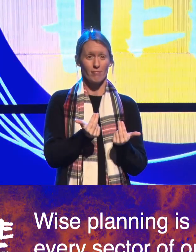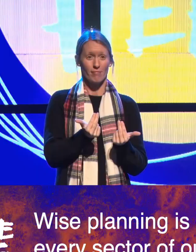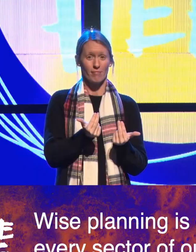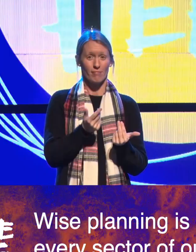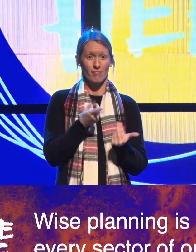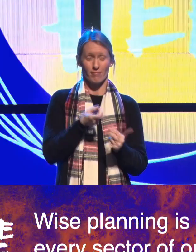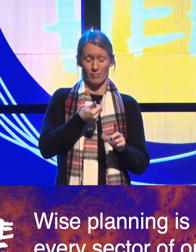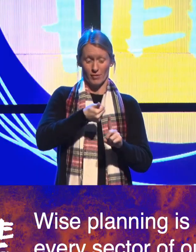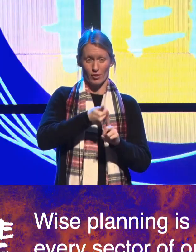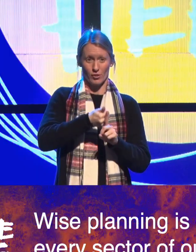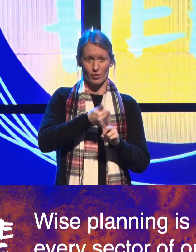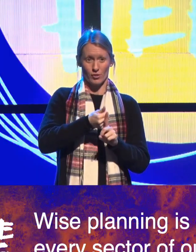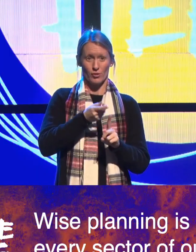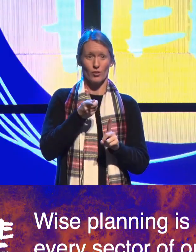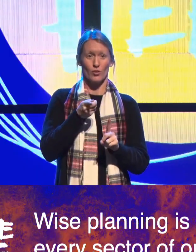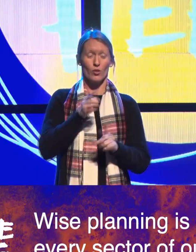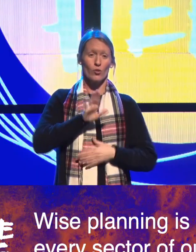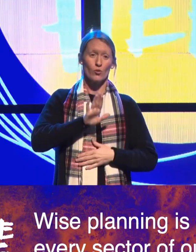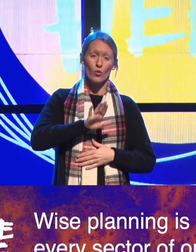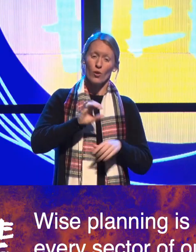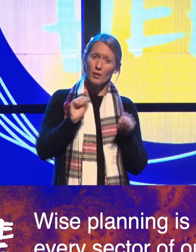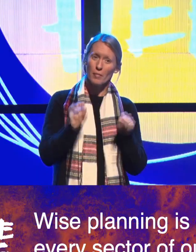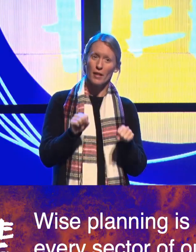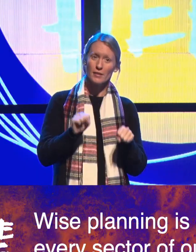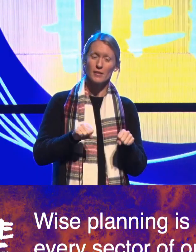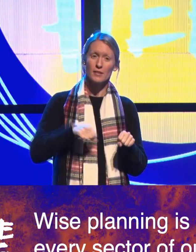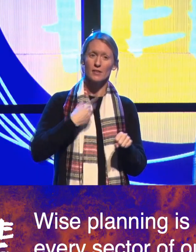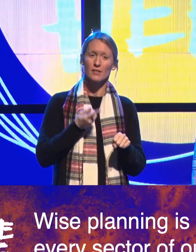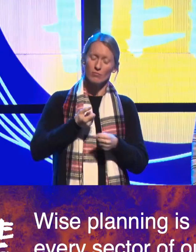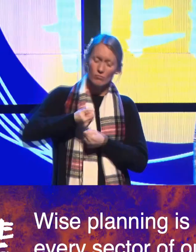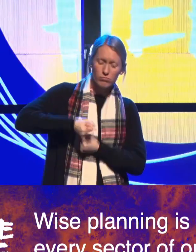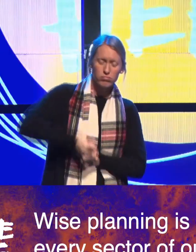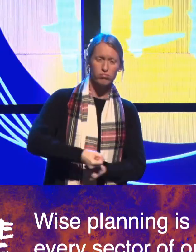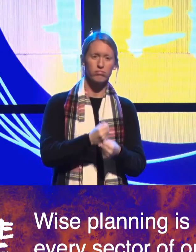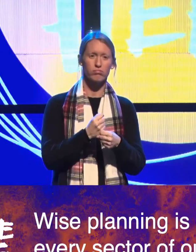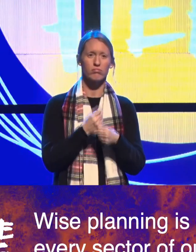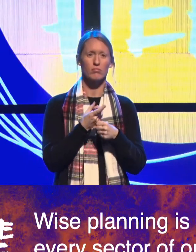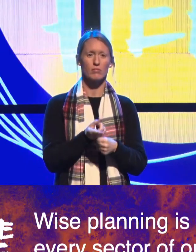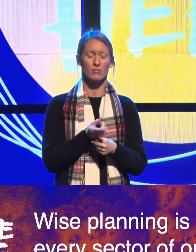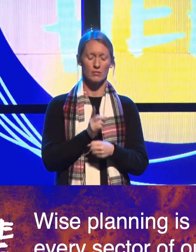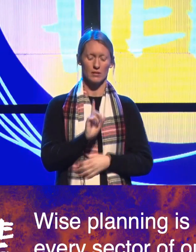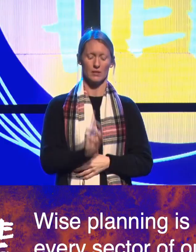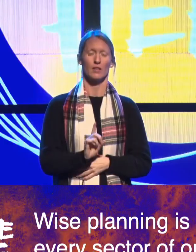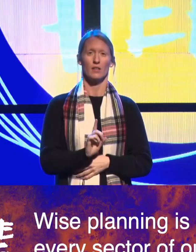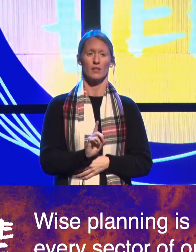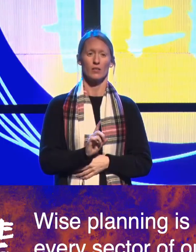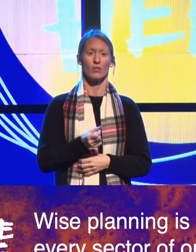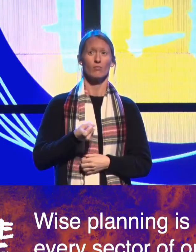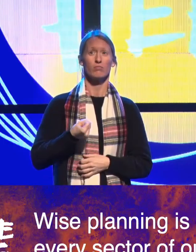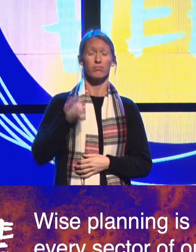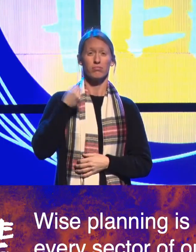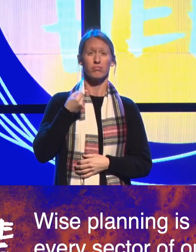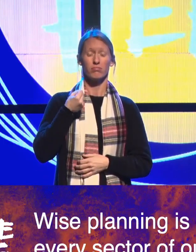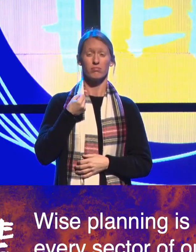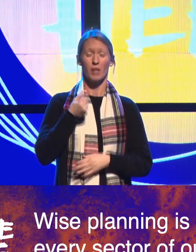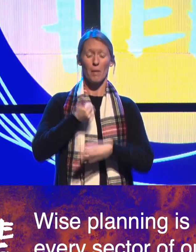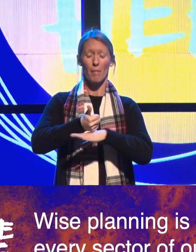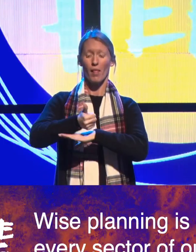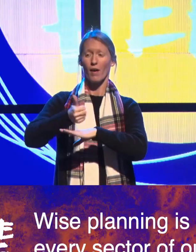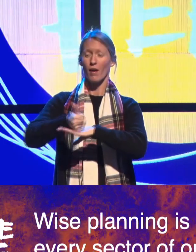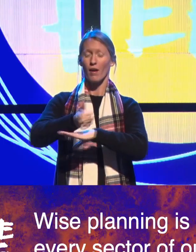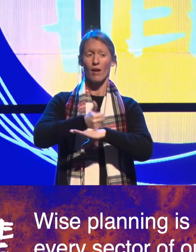You didn't consider your capacity to dig yourself into a hole, stand at the bottom of that hole holding the shovel, and blame everybody